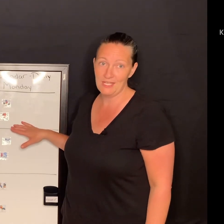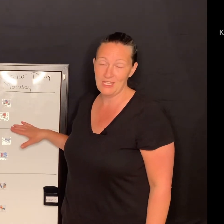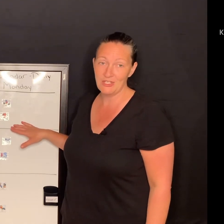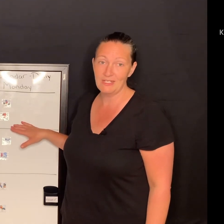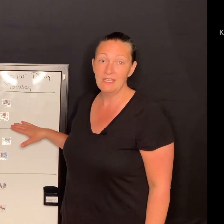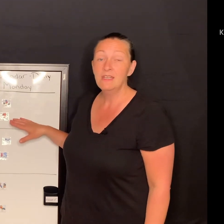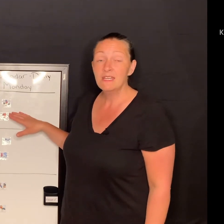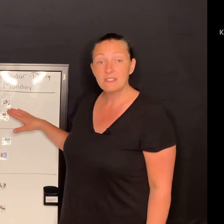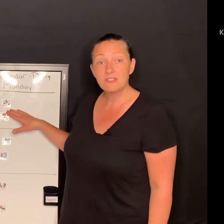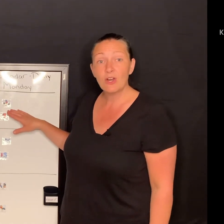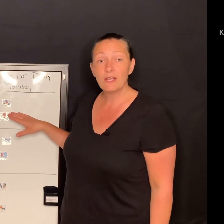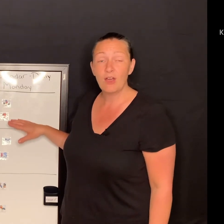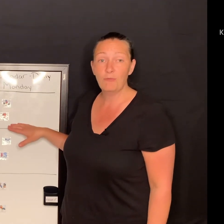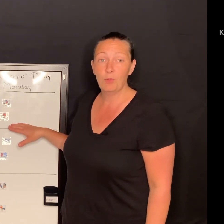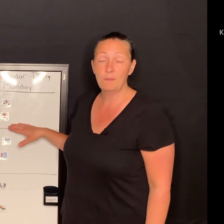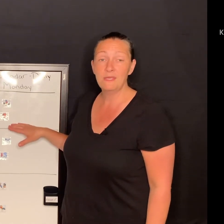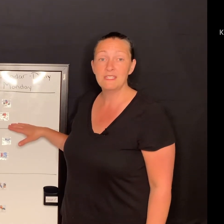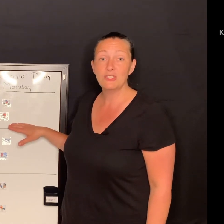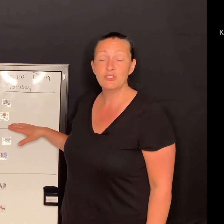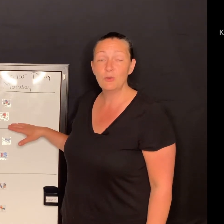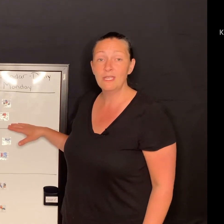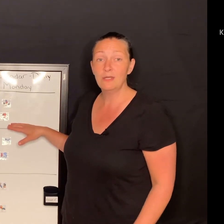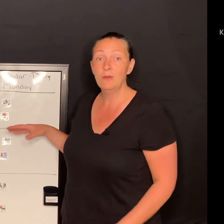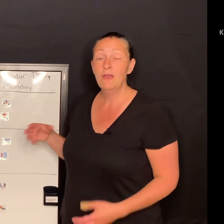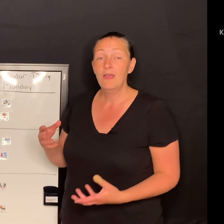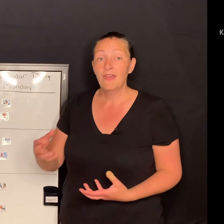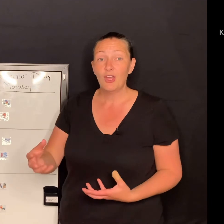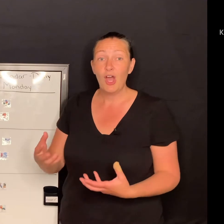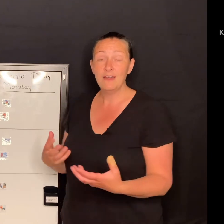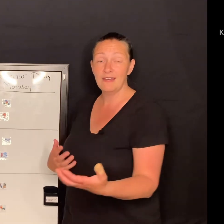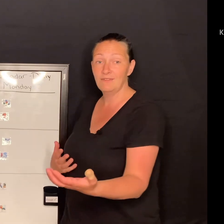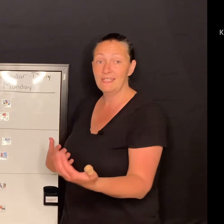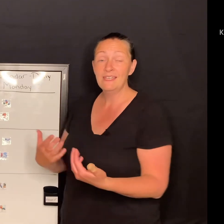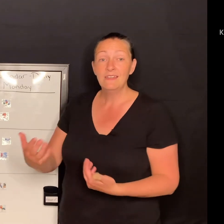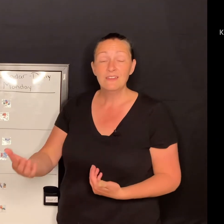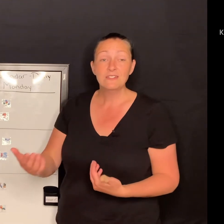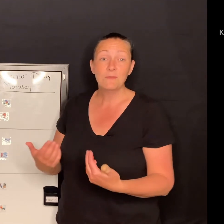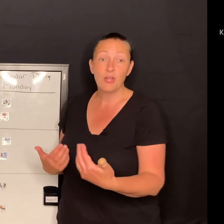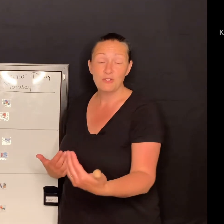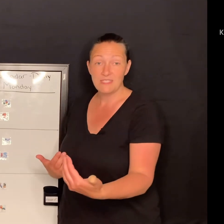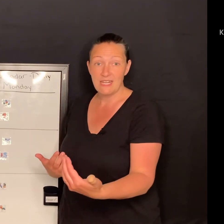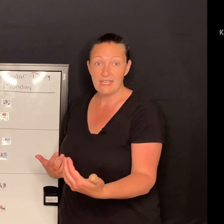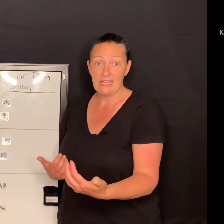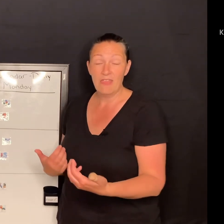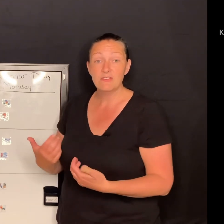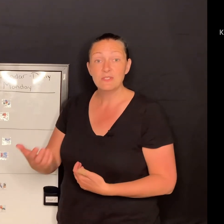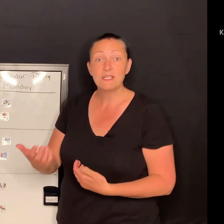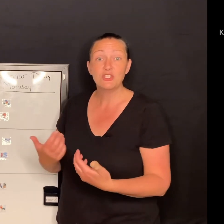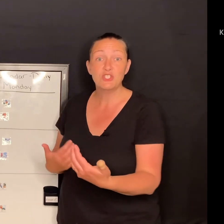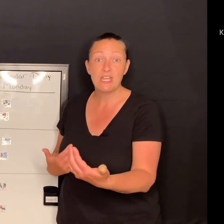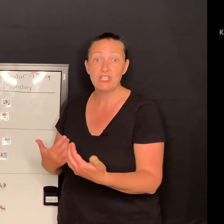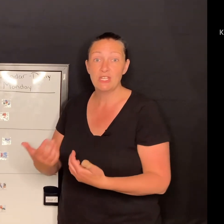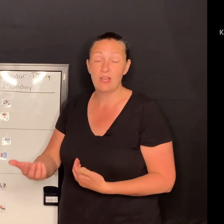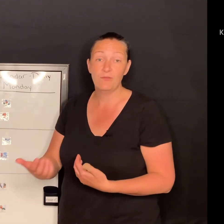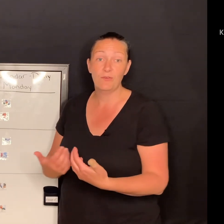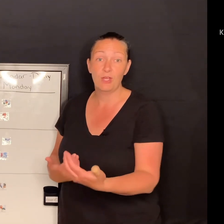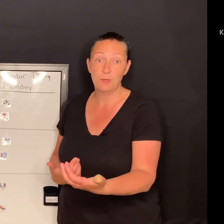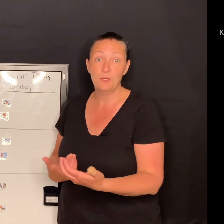communication. It's a starting off point because it's showing you that cognitively there's some understanding and there's some exchanging of